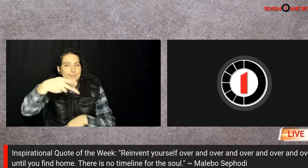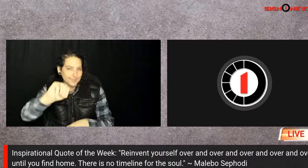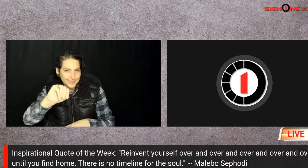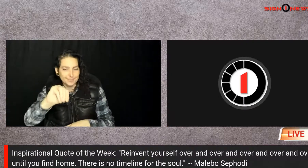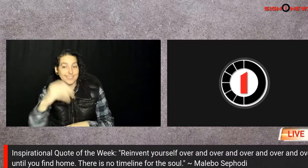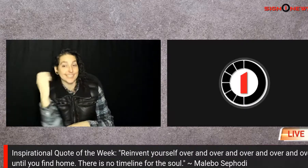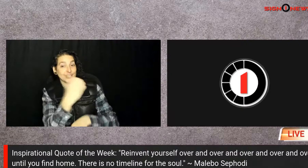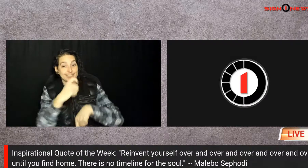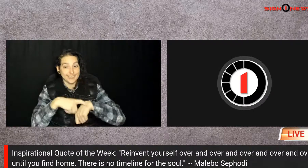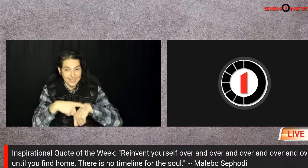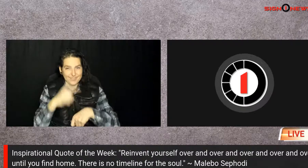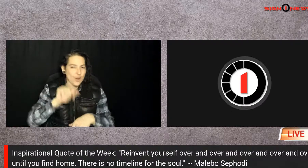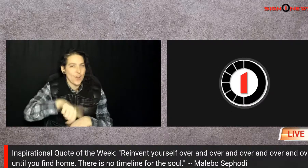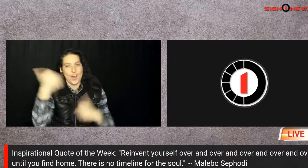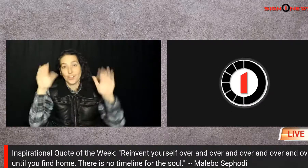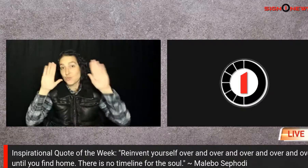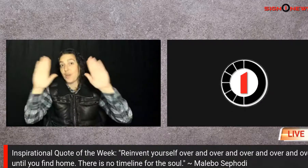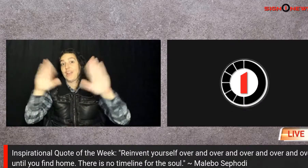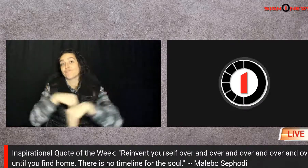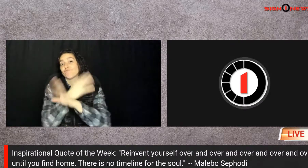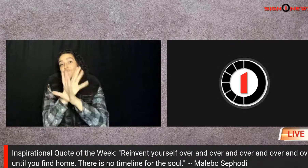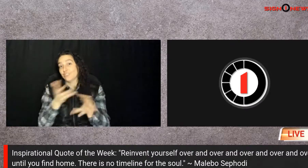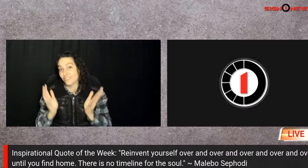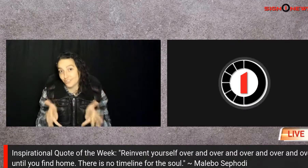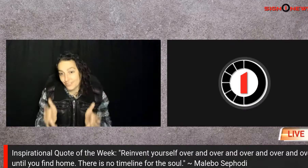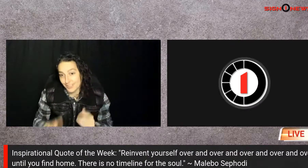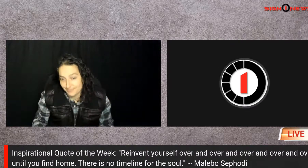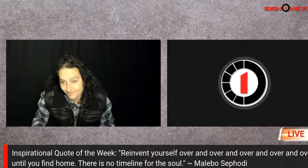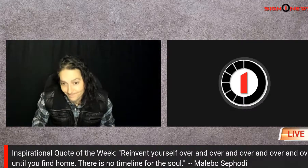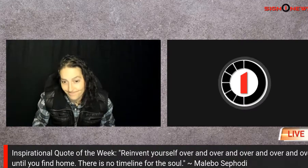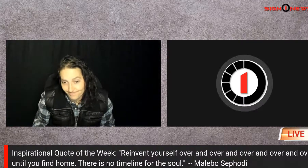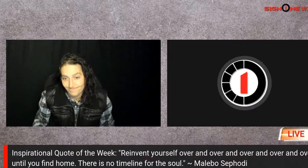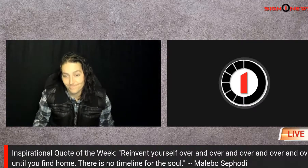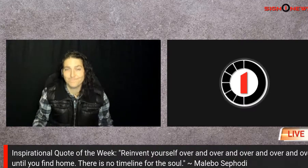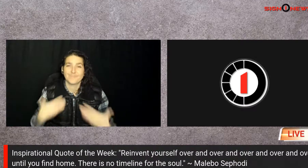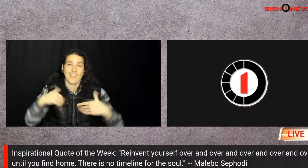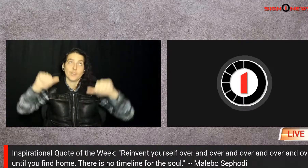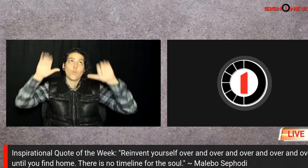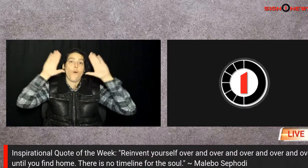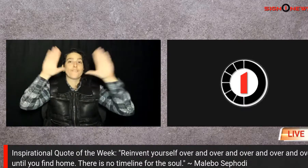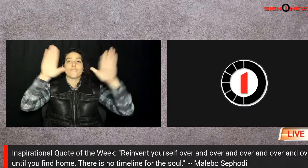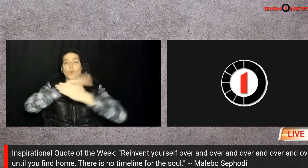Be sure to join us next Saturday at 6 p.m. Eastern Time for another great live